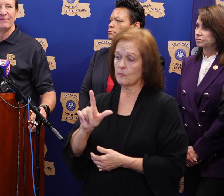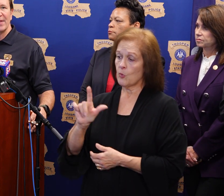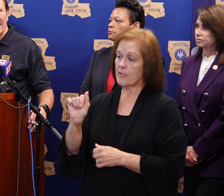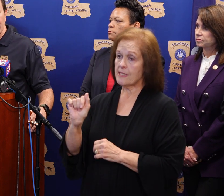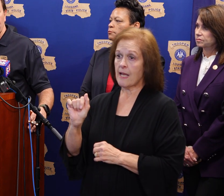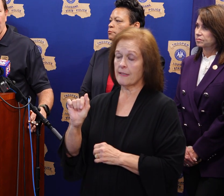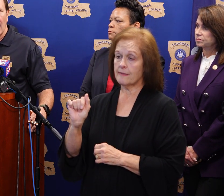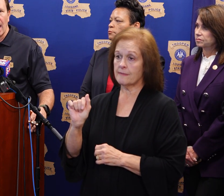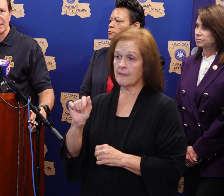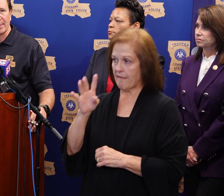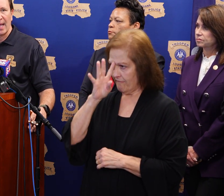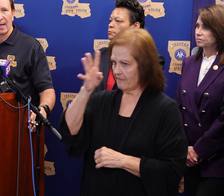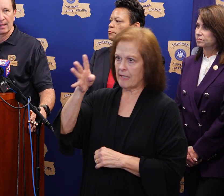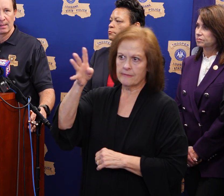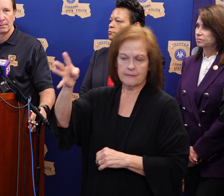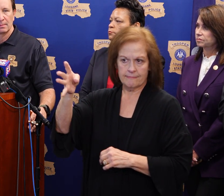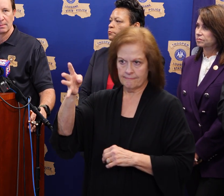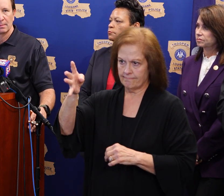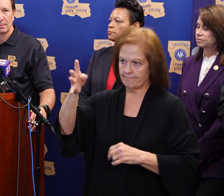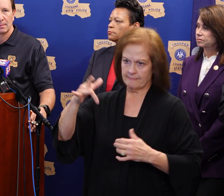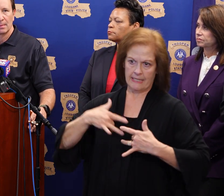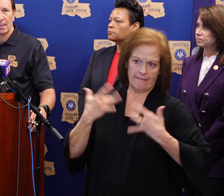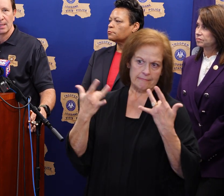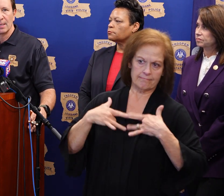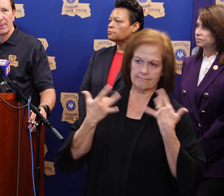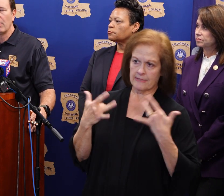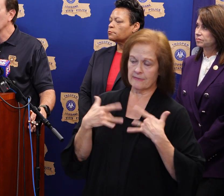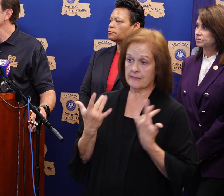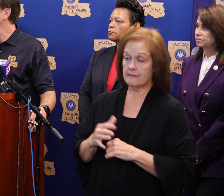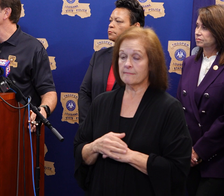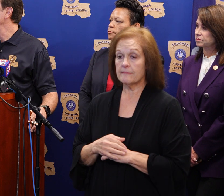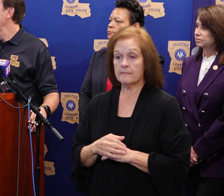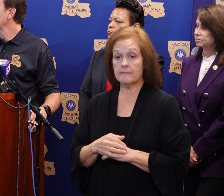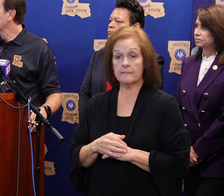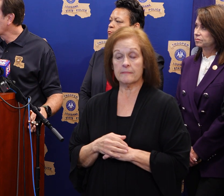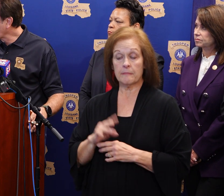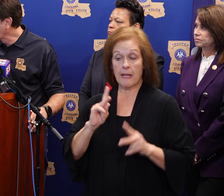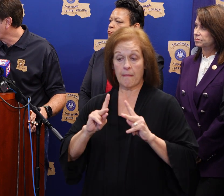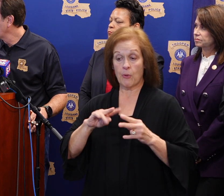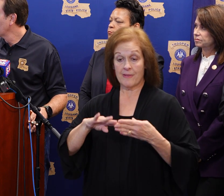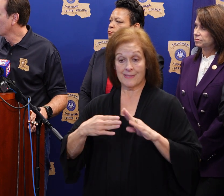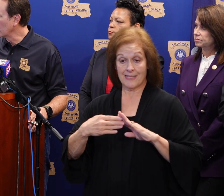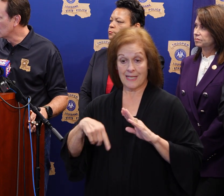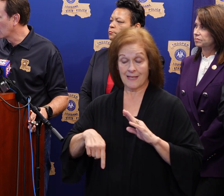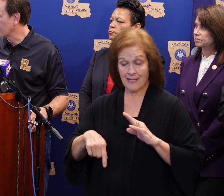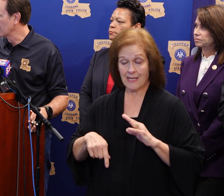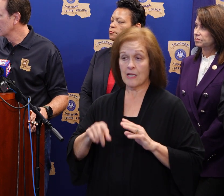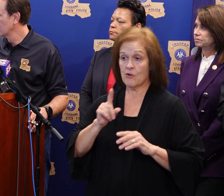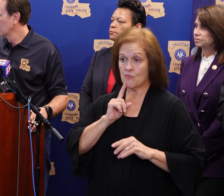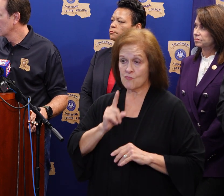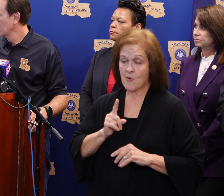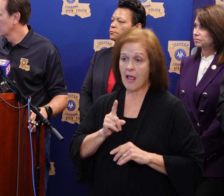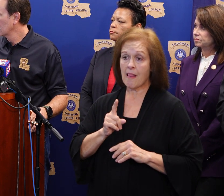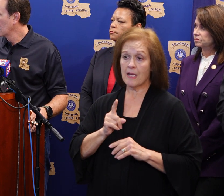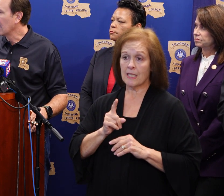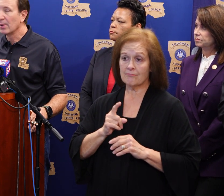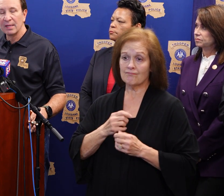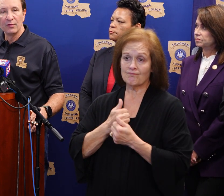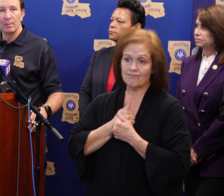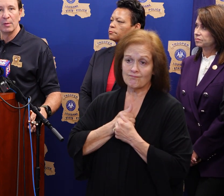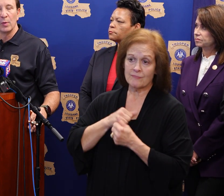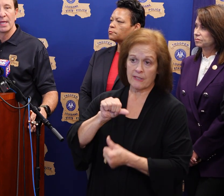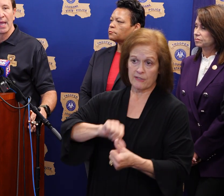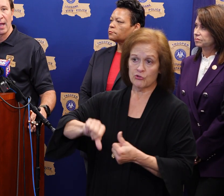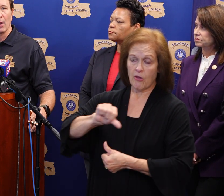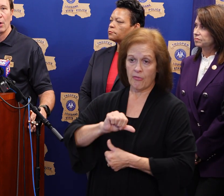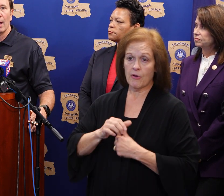Louisiana invented hospitality. The people in this city care for each other. And believe